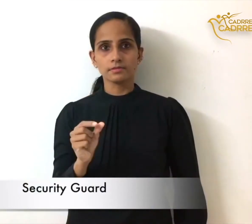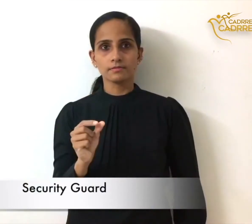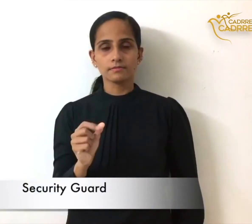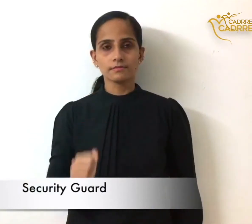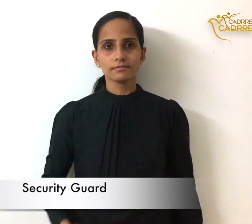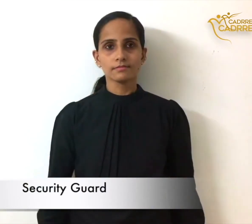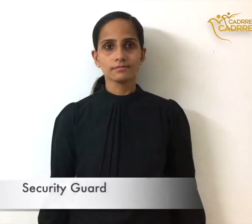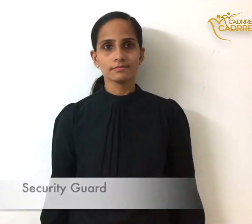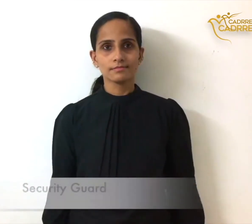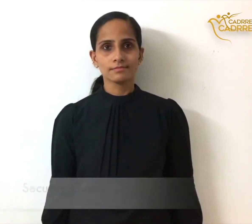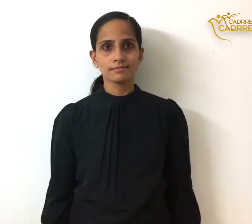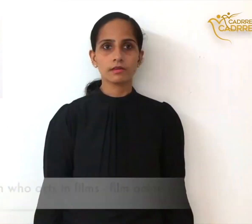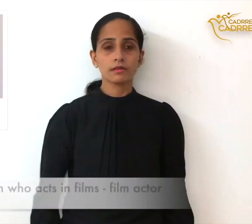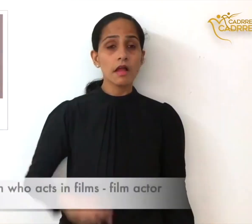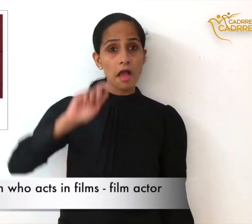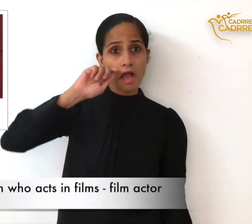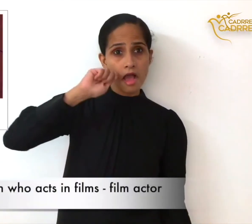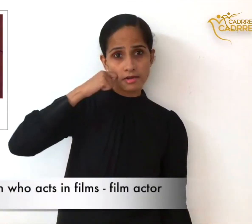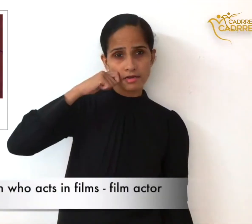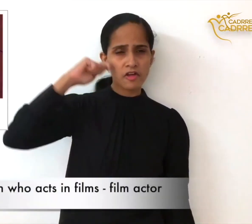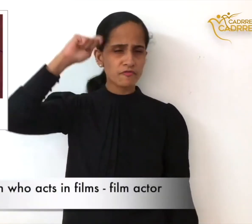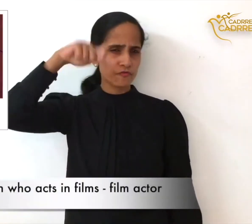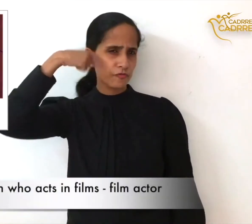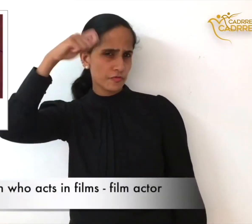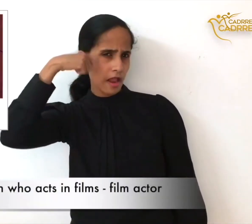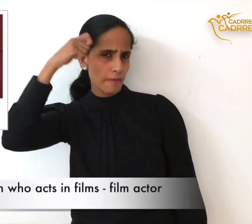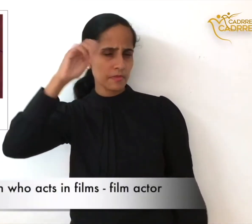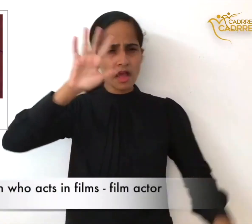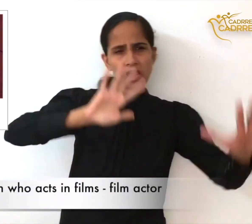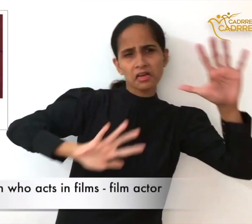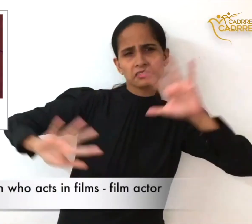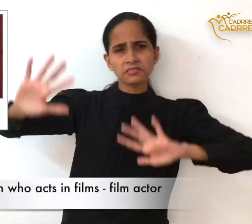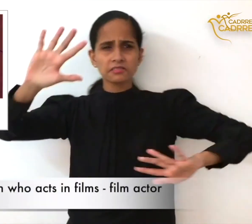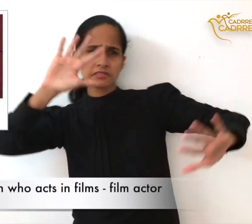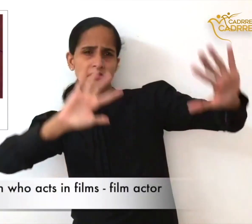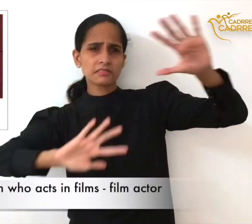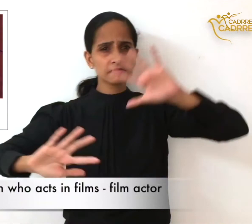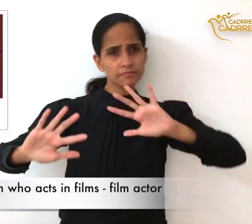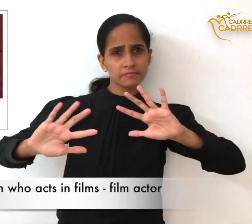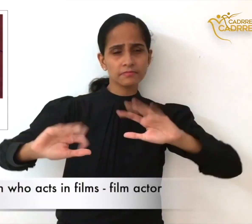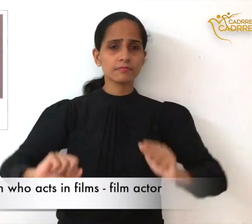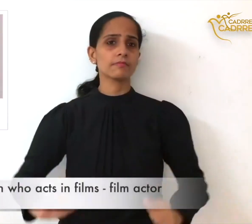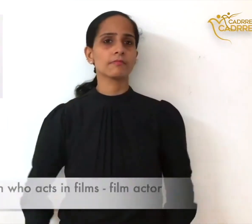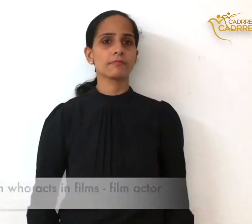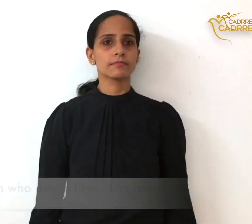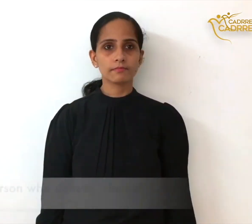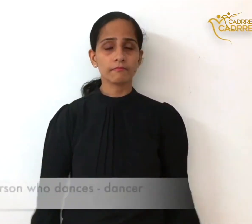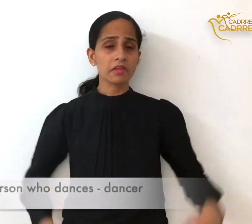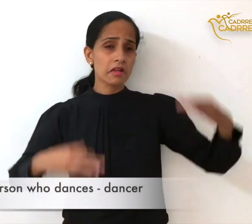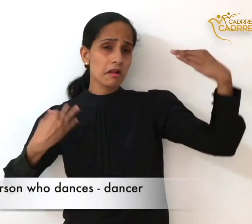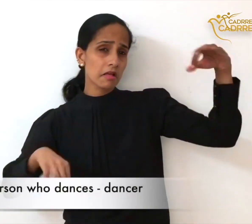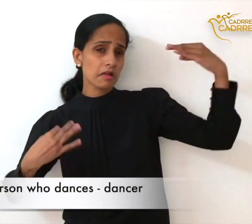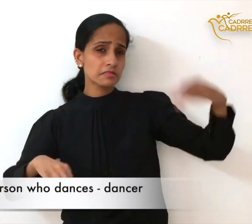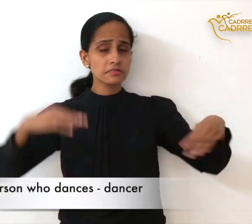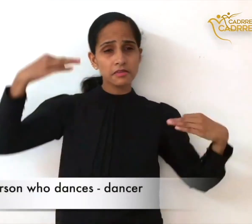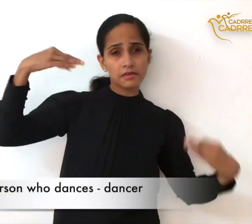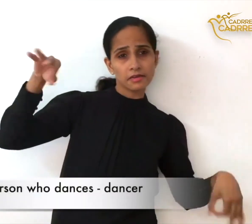security guard, person who acts in films, film actor, person who